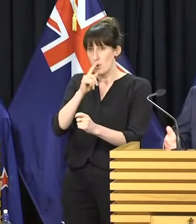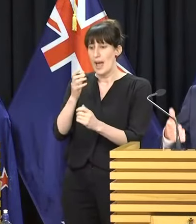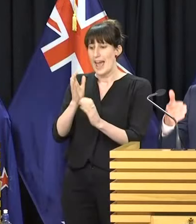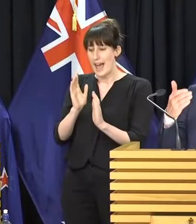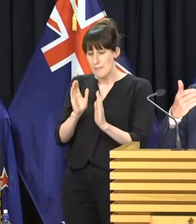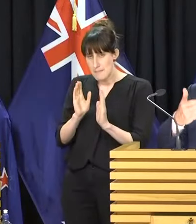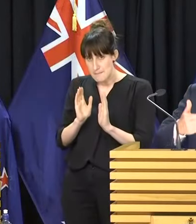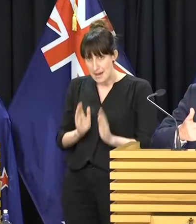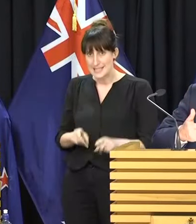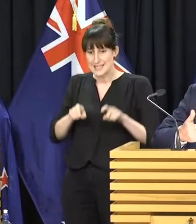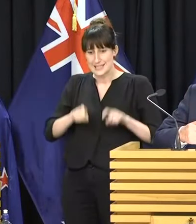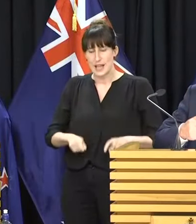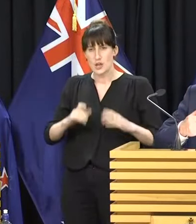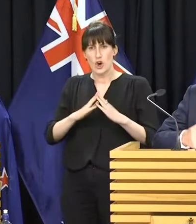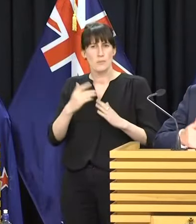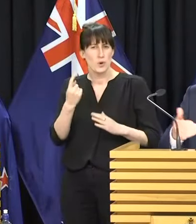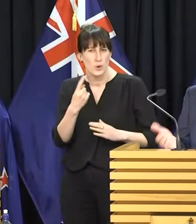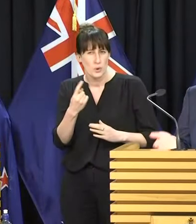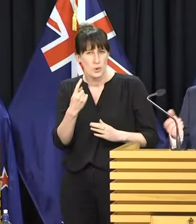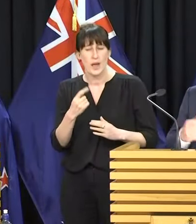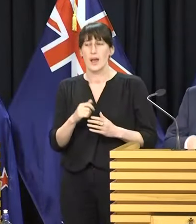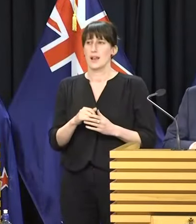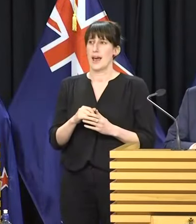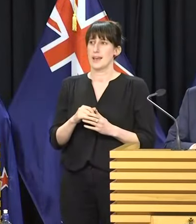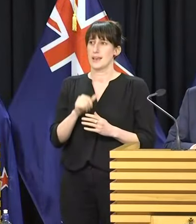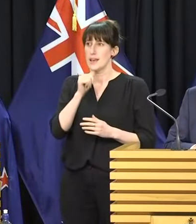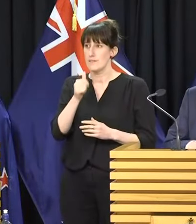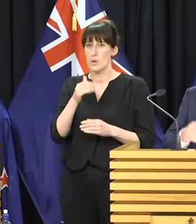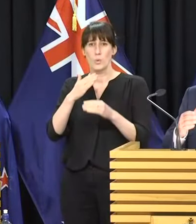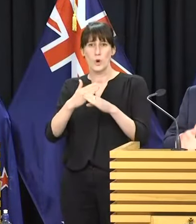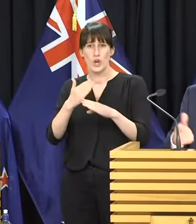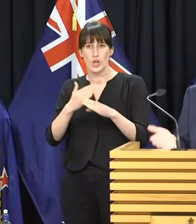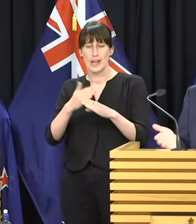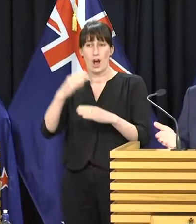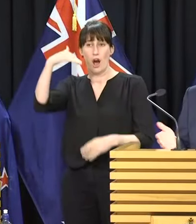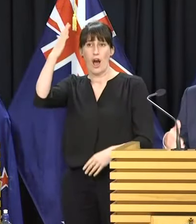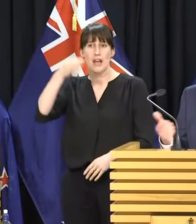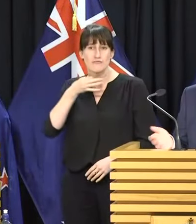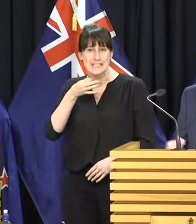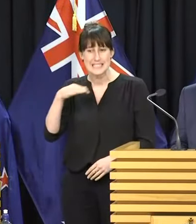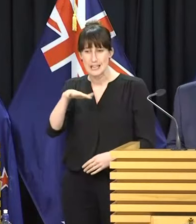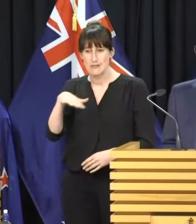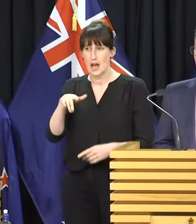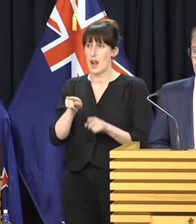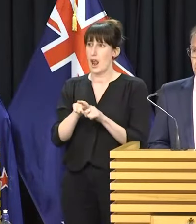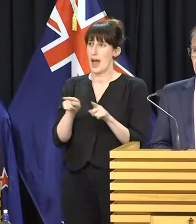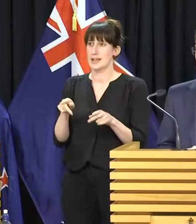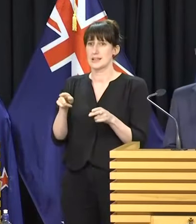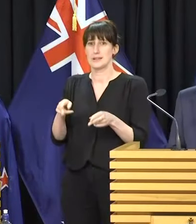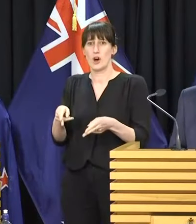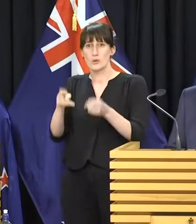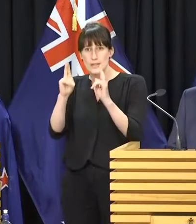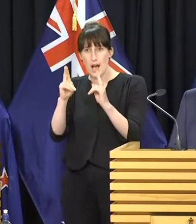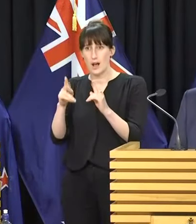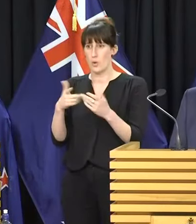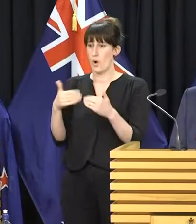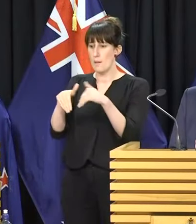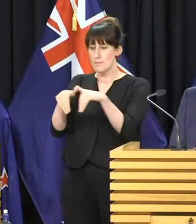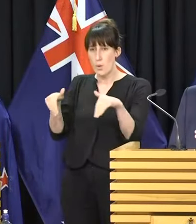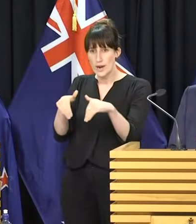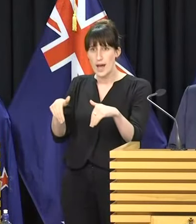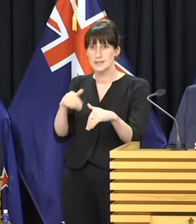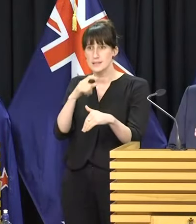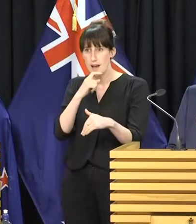may either work at a quarantine or managed isolation facility or at the border or be a family member of those people. However,